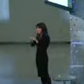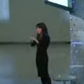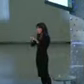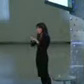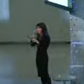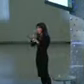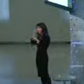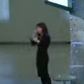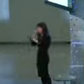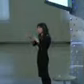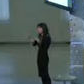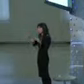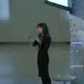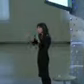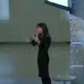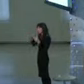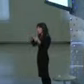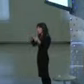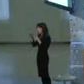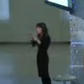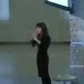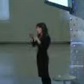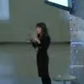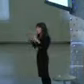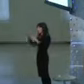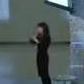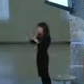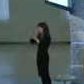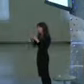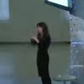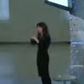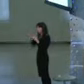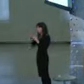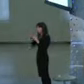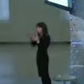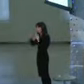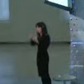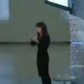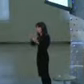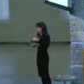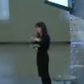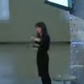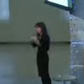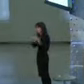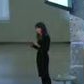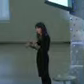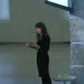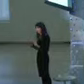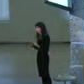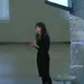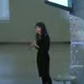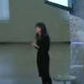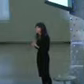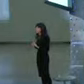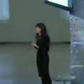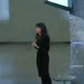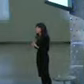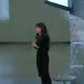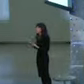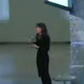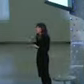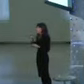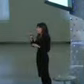where you have a primary channel of audio, for instance, and that's tempered with lesser visual. And so they don't cancel